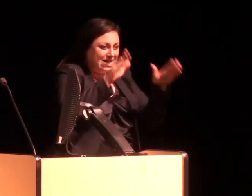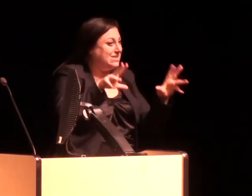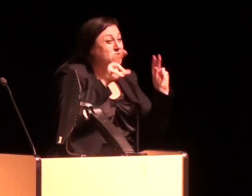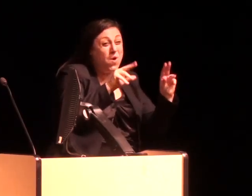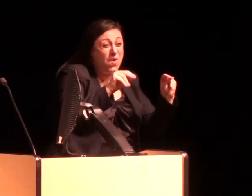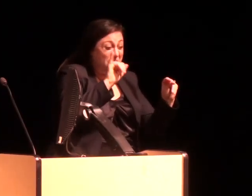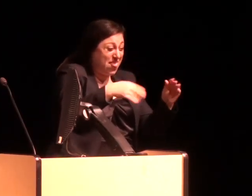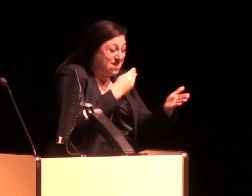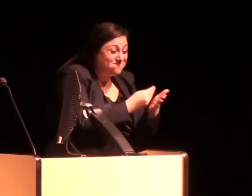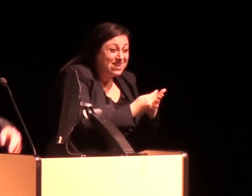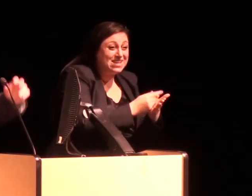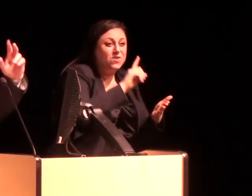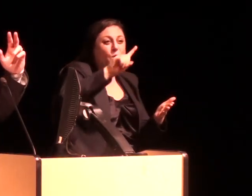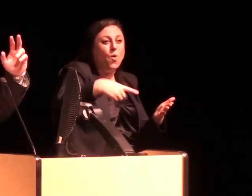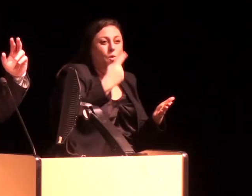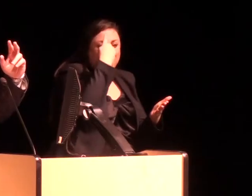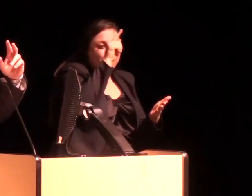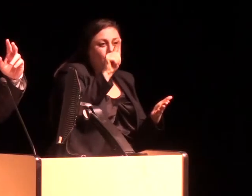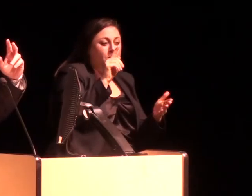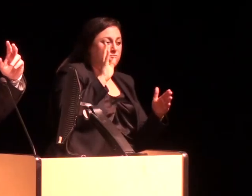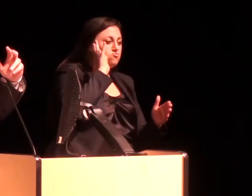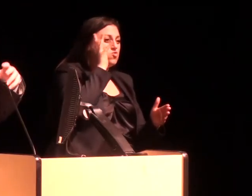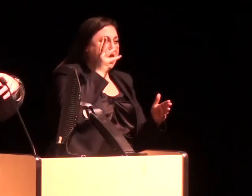No. It's only to create,